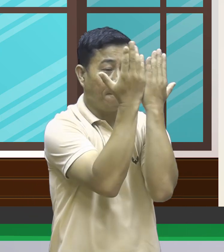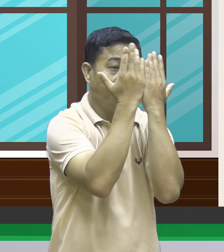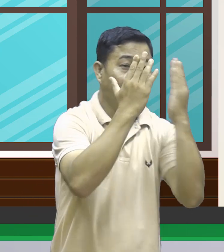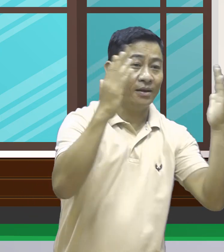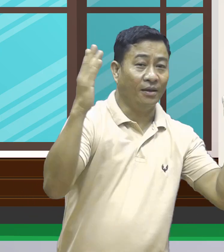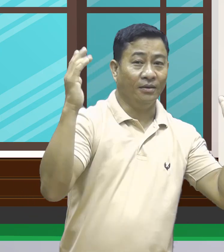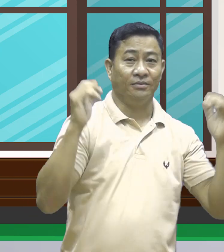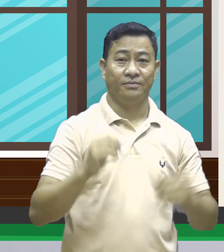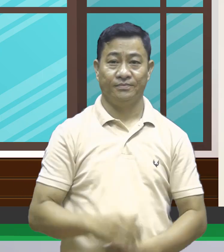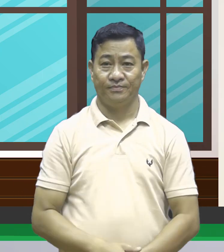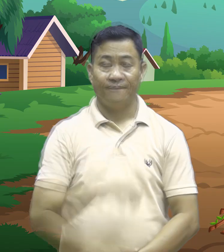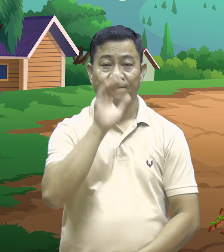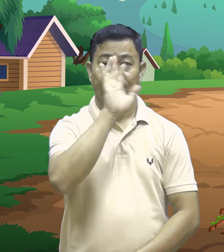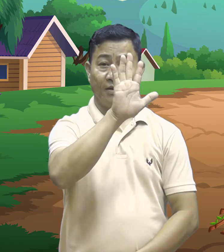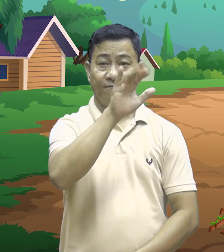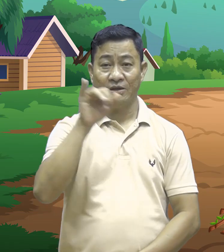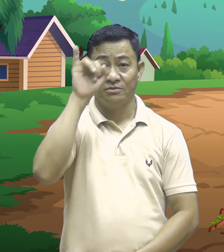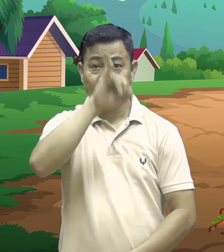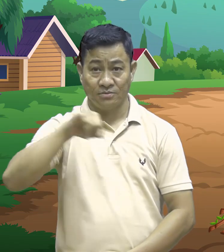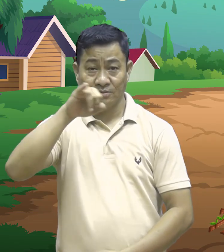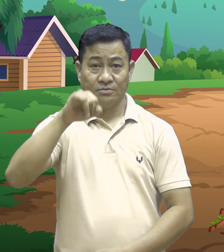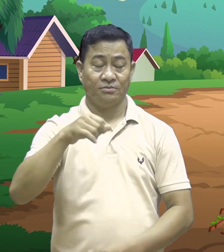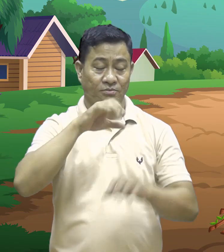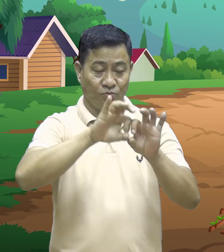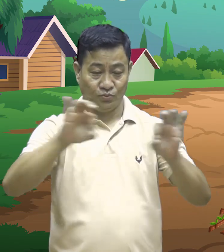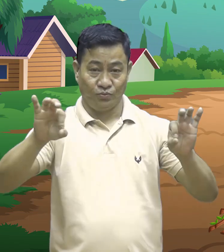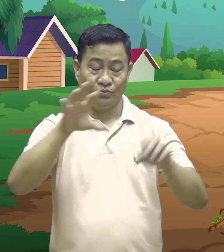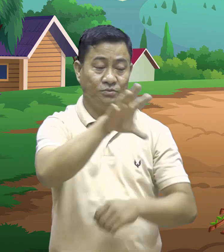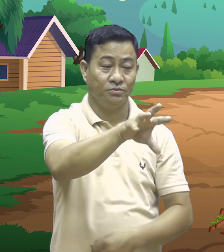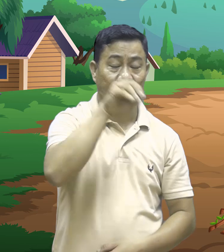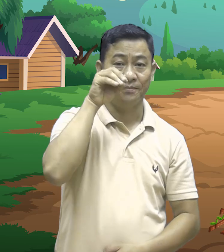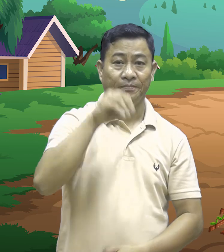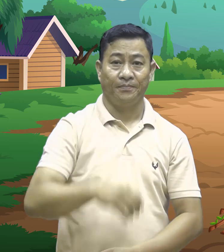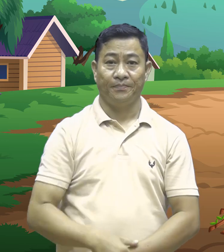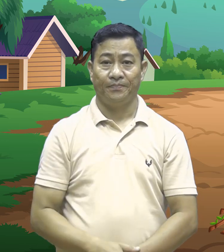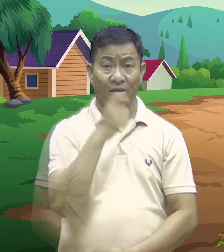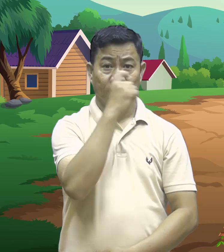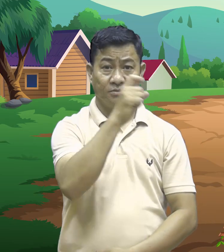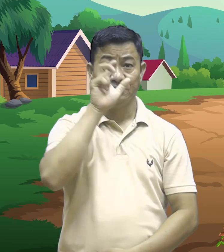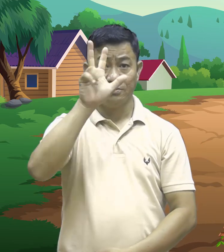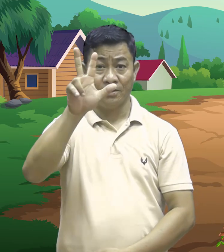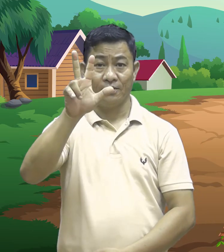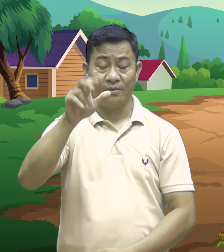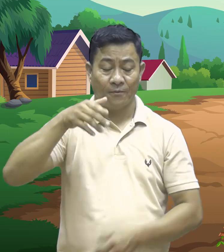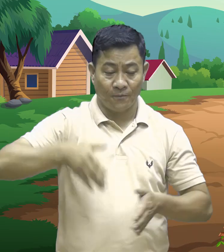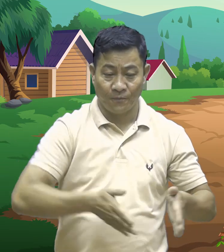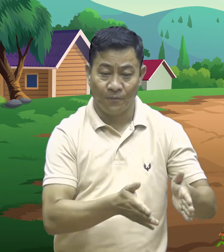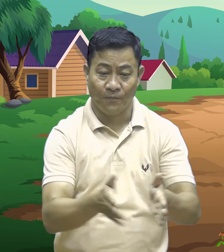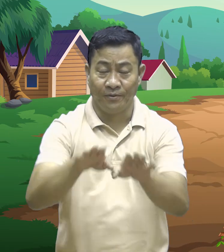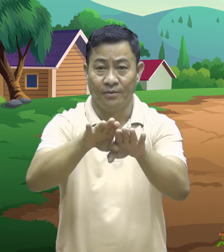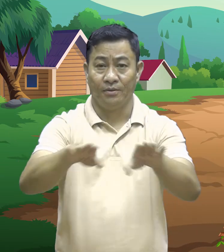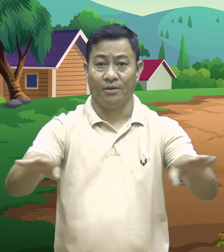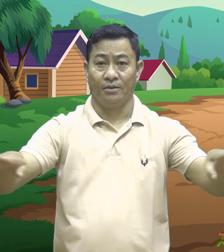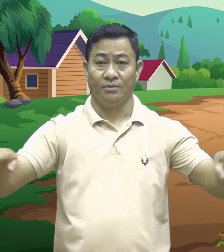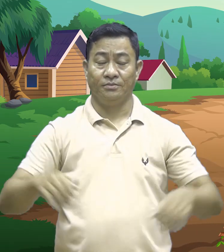shut the door. 5, 6, pick up the sticks. 7, 8,